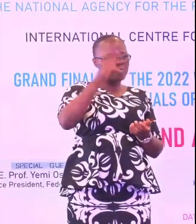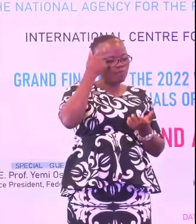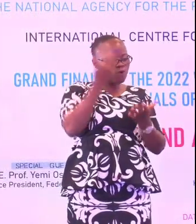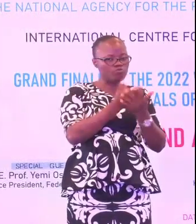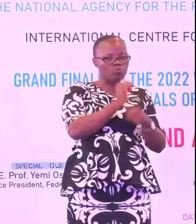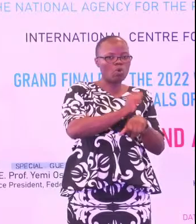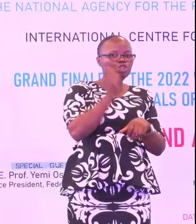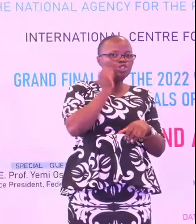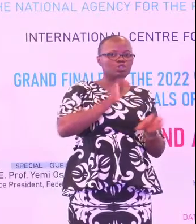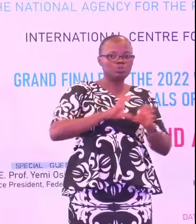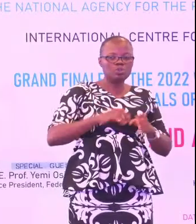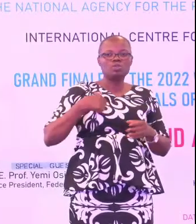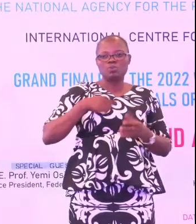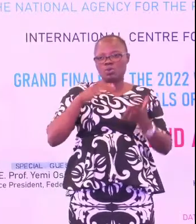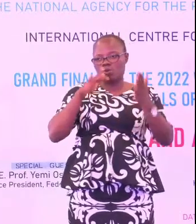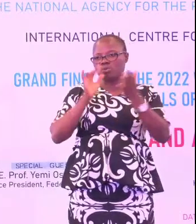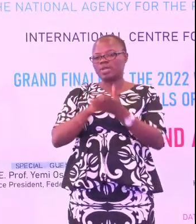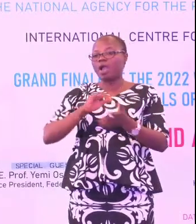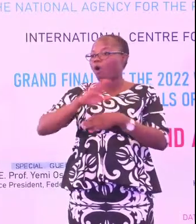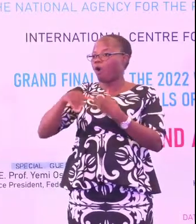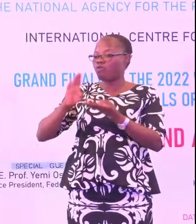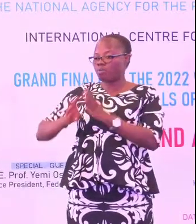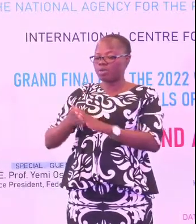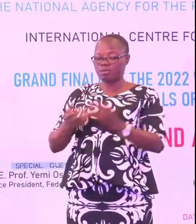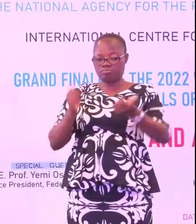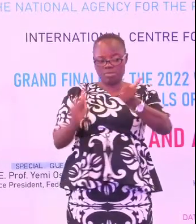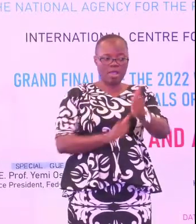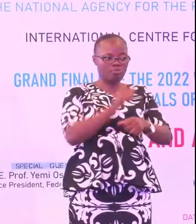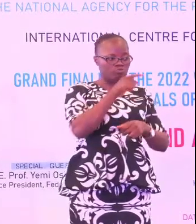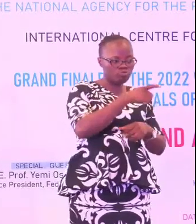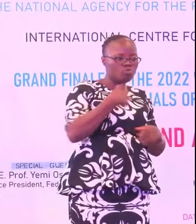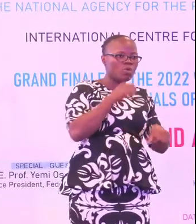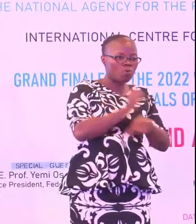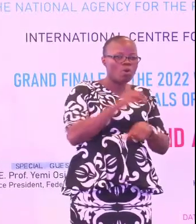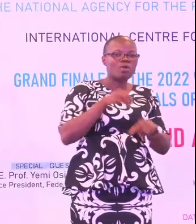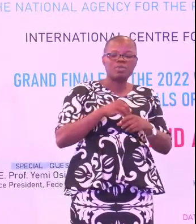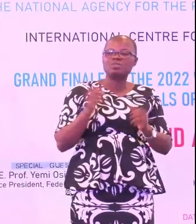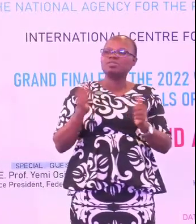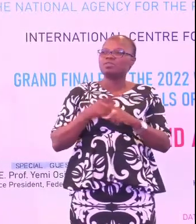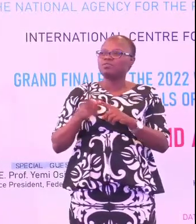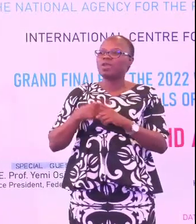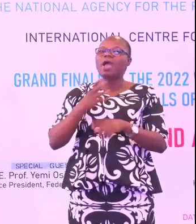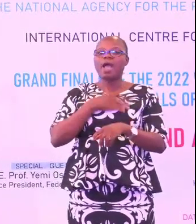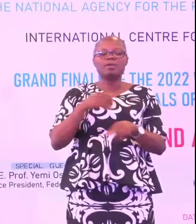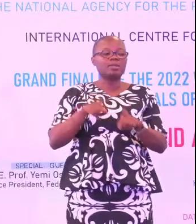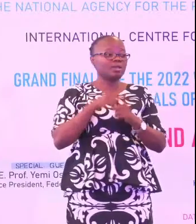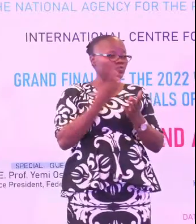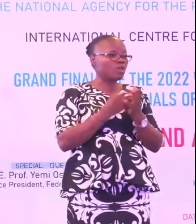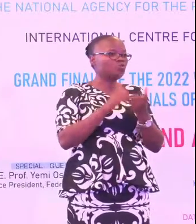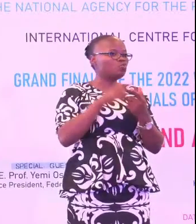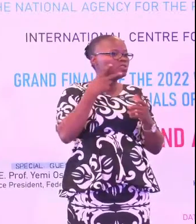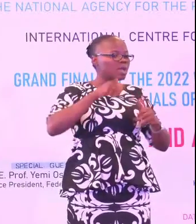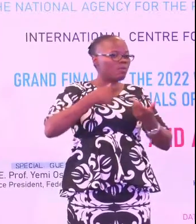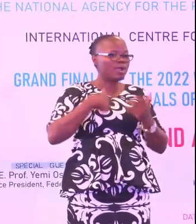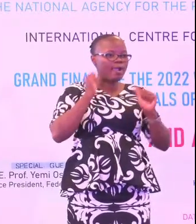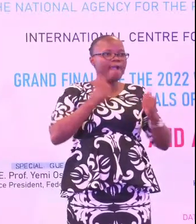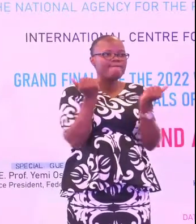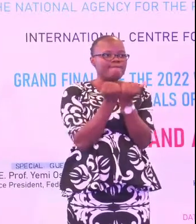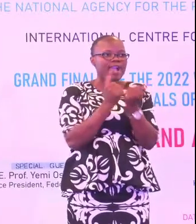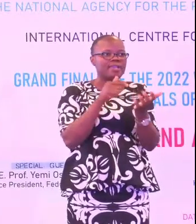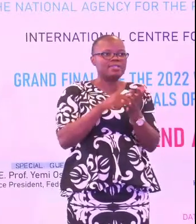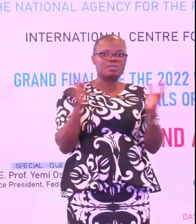that the whole community were behind you, and we want to leverage the network we have as well to see how we can fight this war